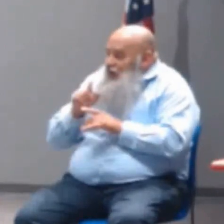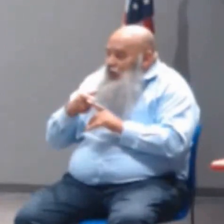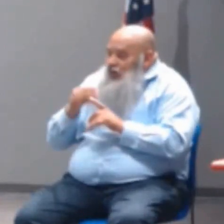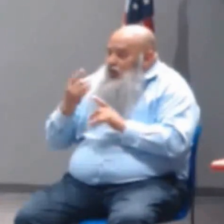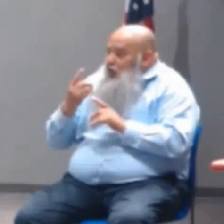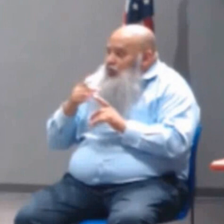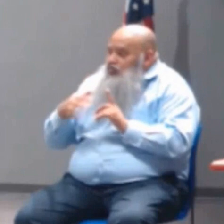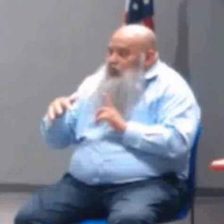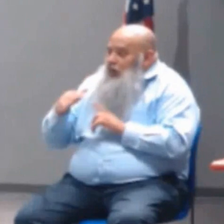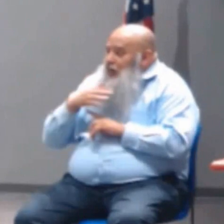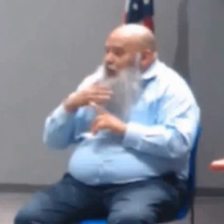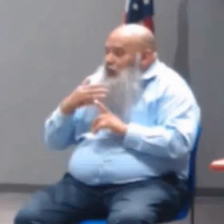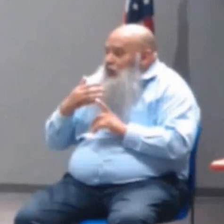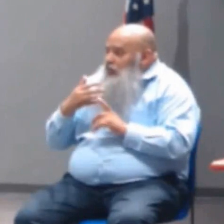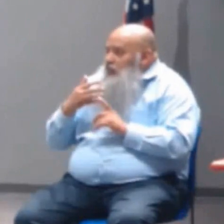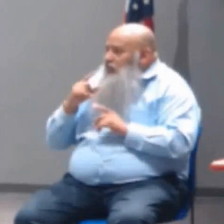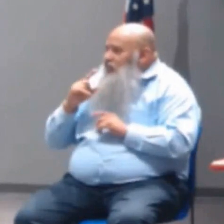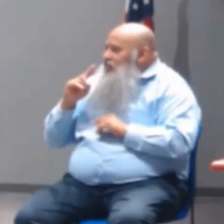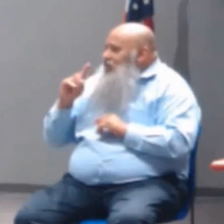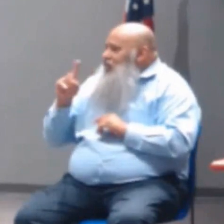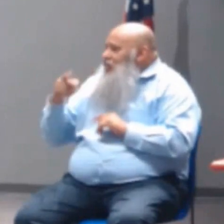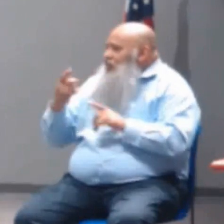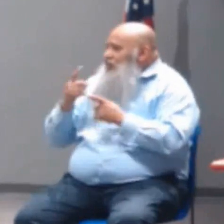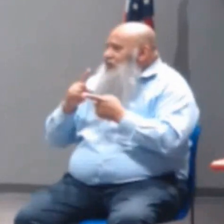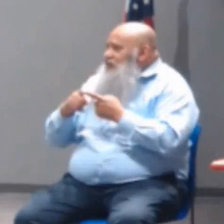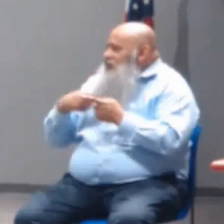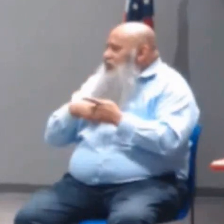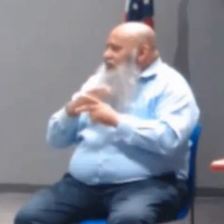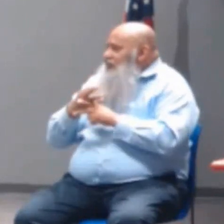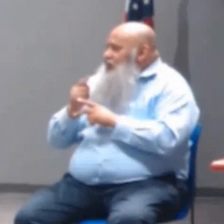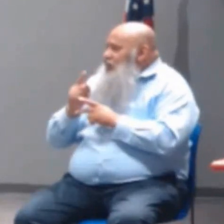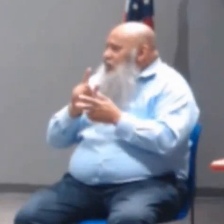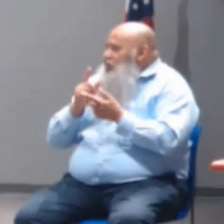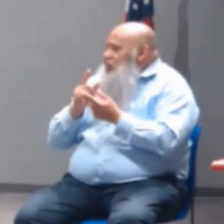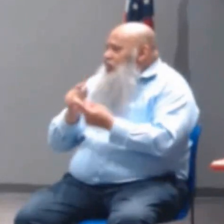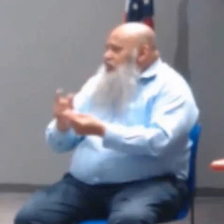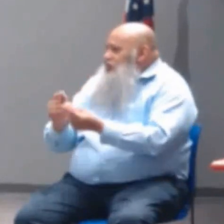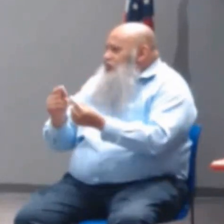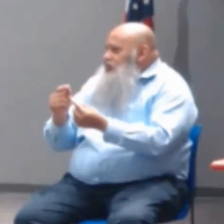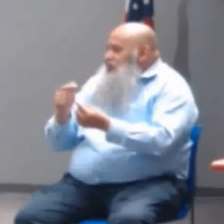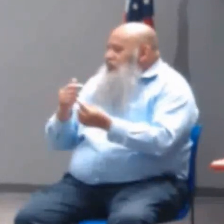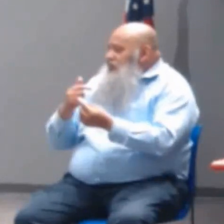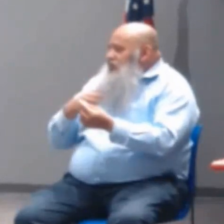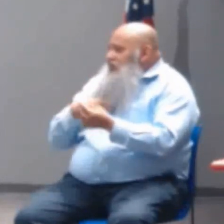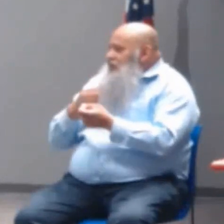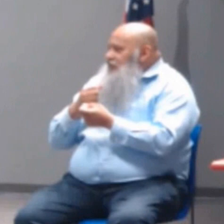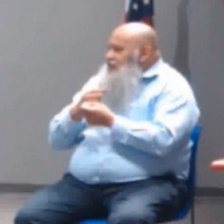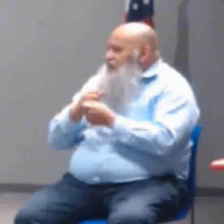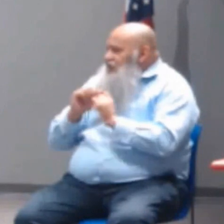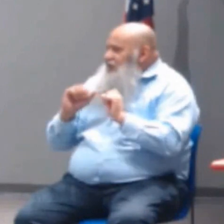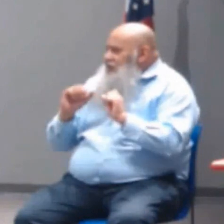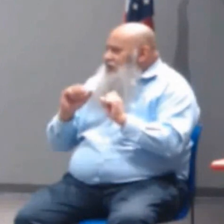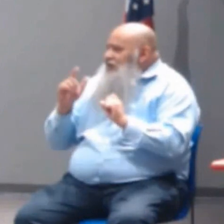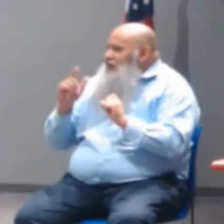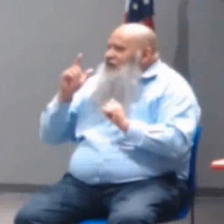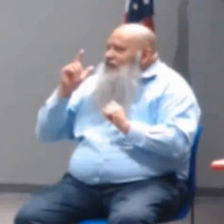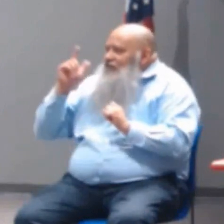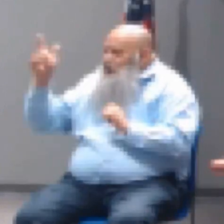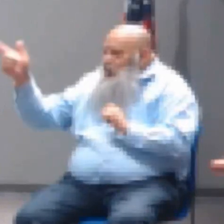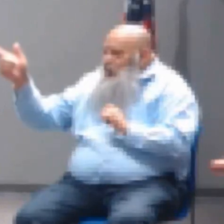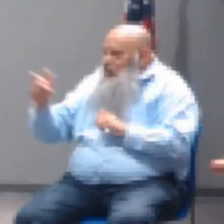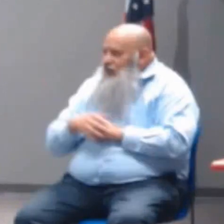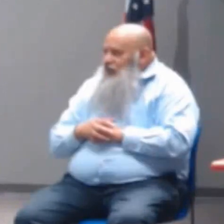and it's only until we can figure out what to do. I'll be free. Eventually.